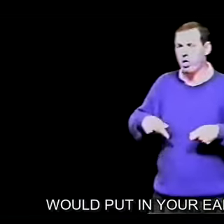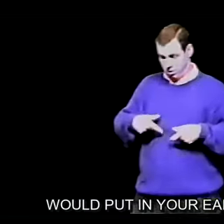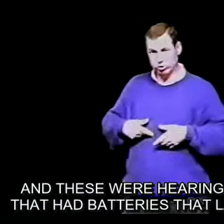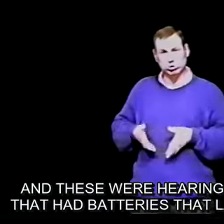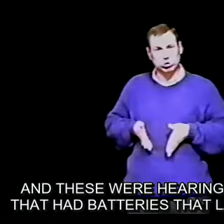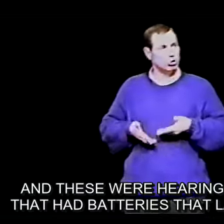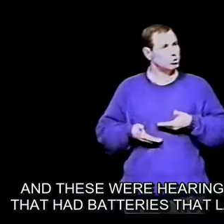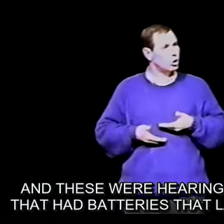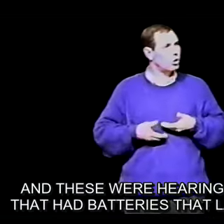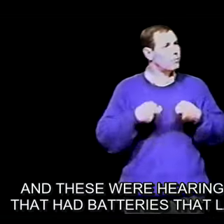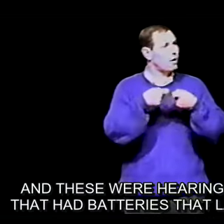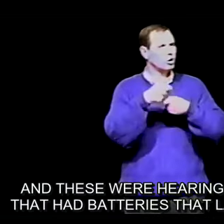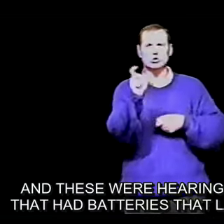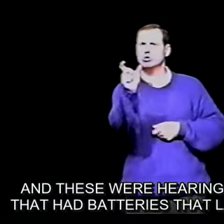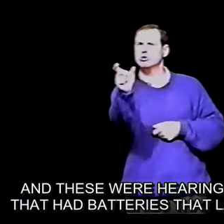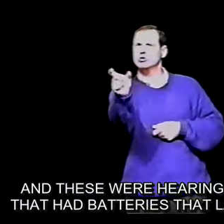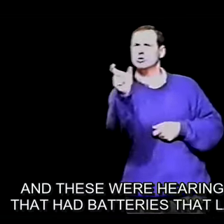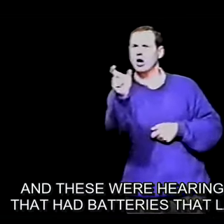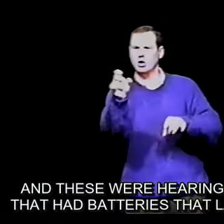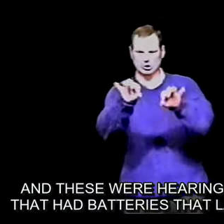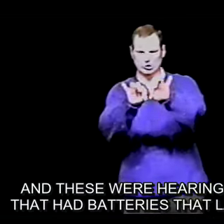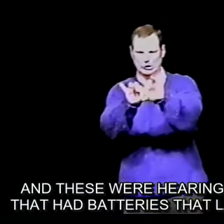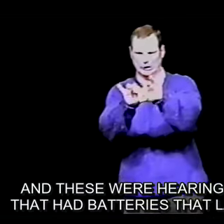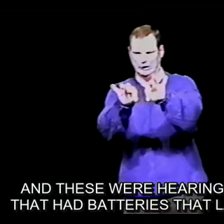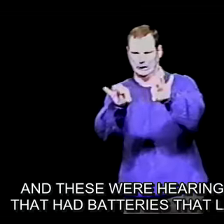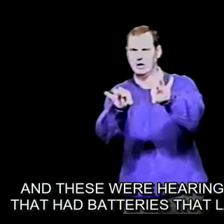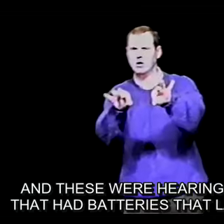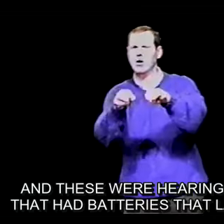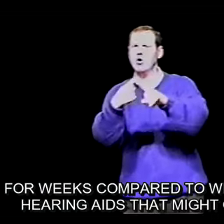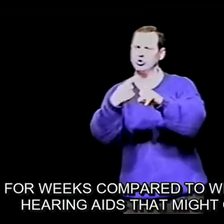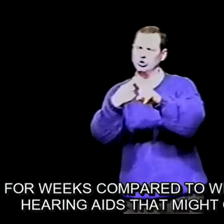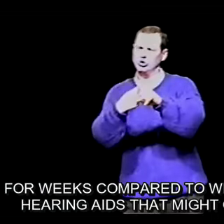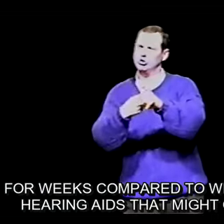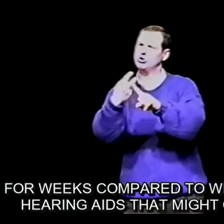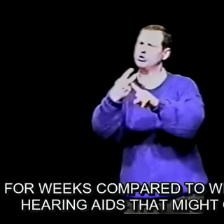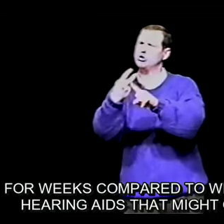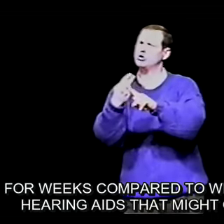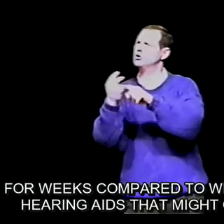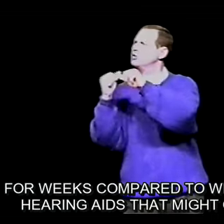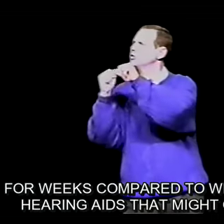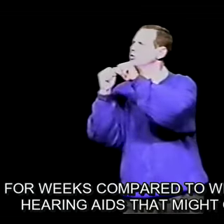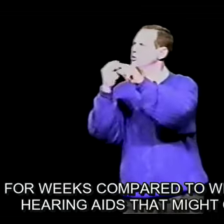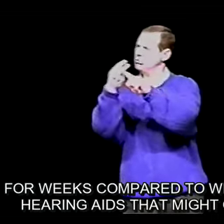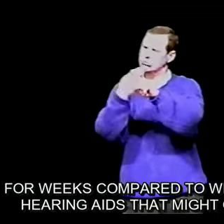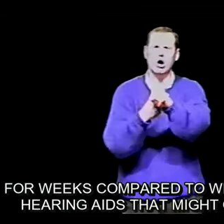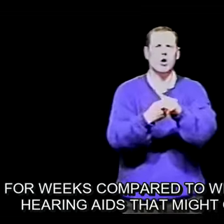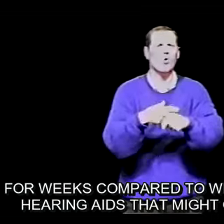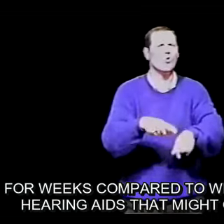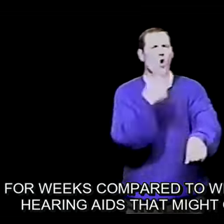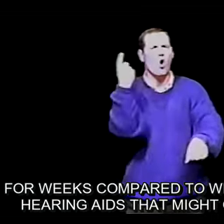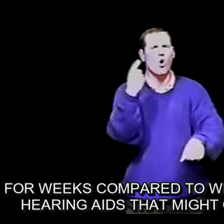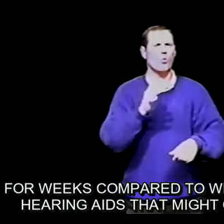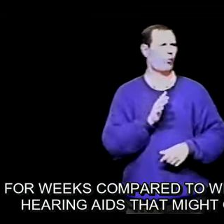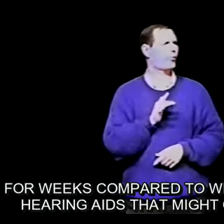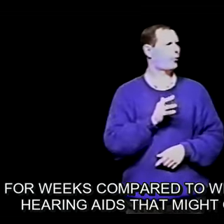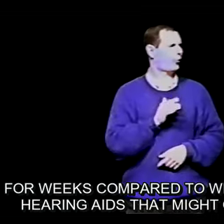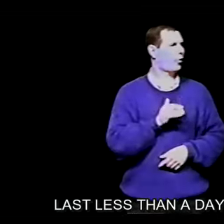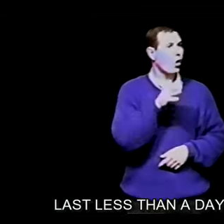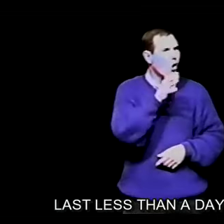had batteries that lasted for weeks compared to newer hearing aids that might only last less than a day. And